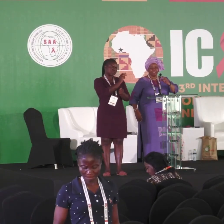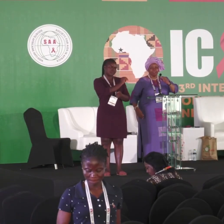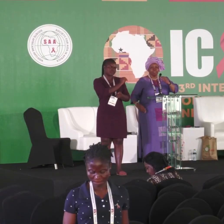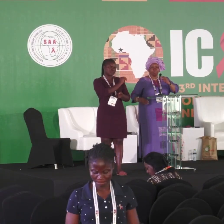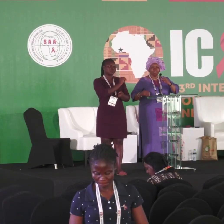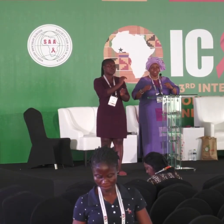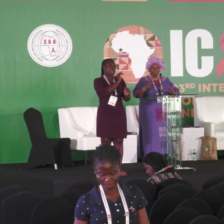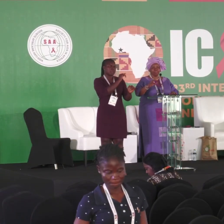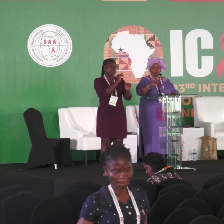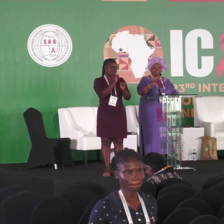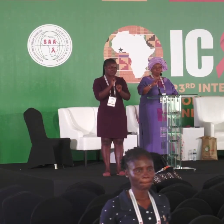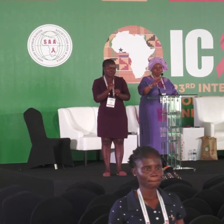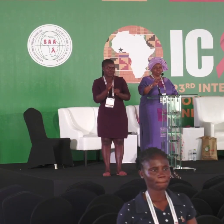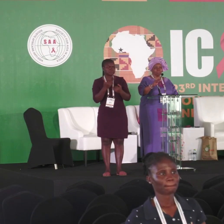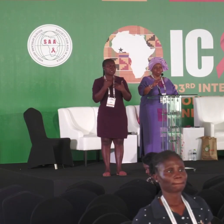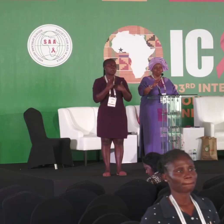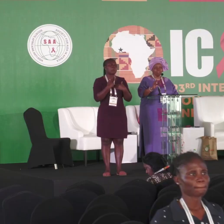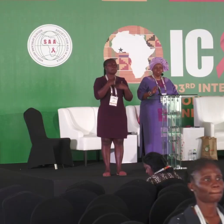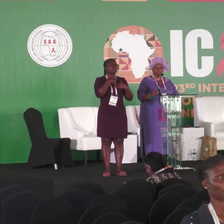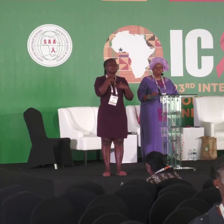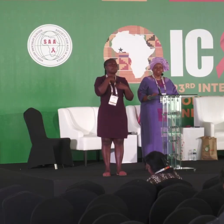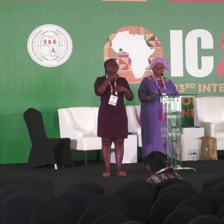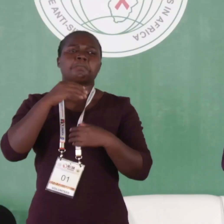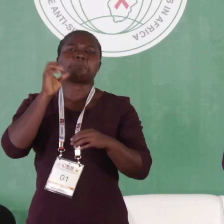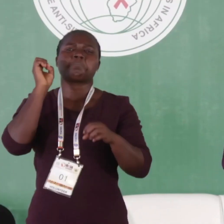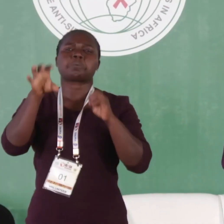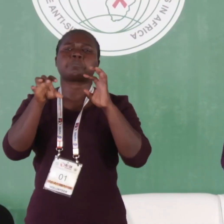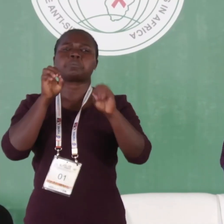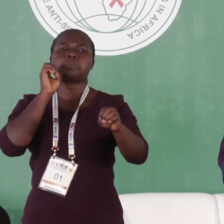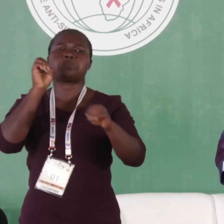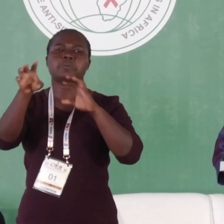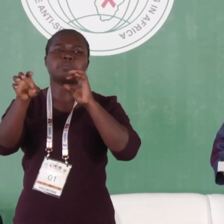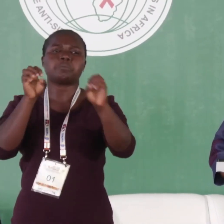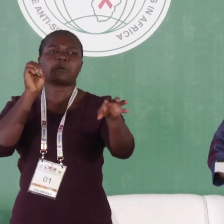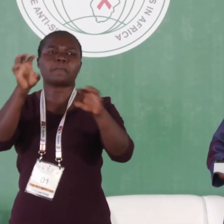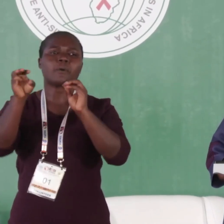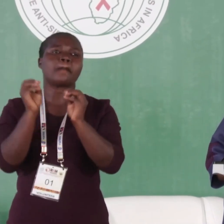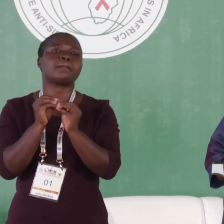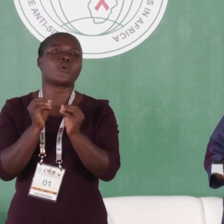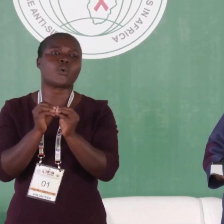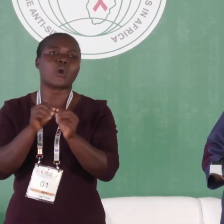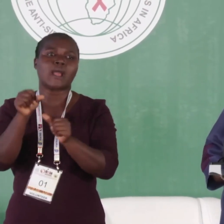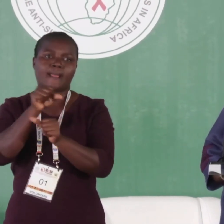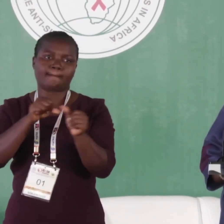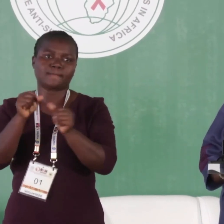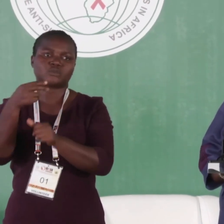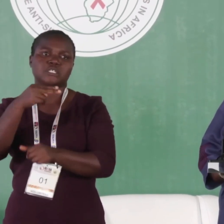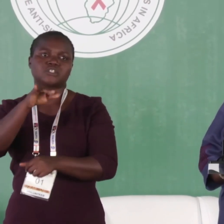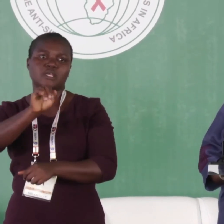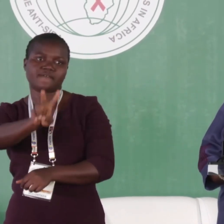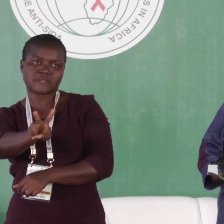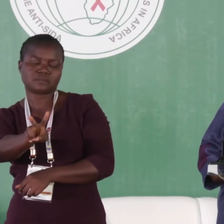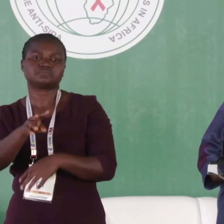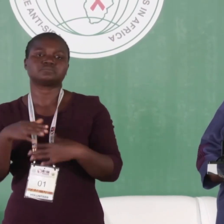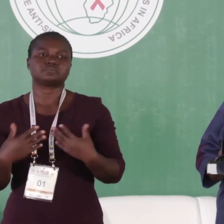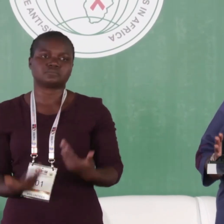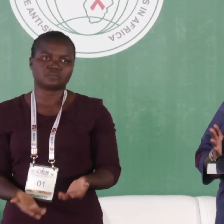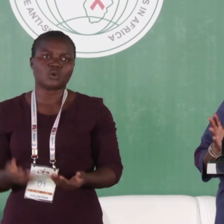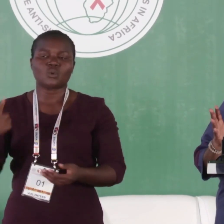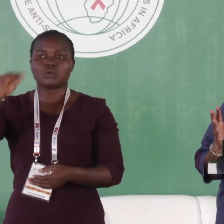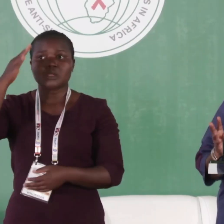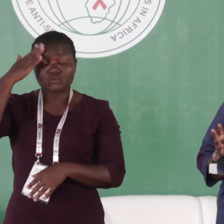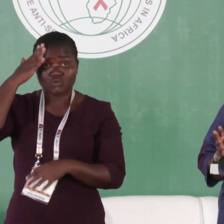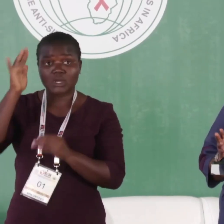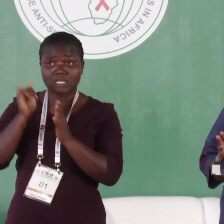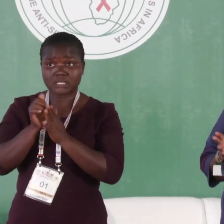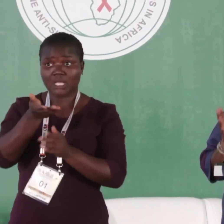But you know, they have talked about the structural determinants of HIV. I mean, just only two. We know there are